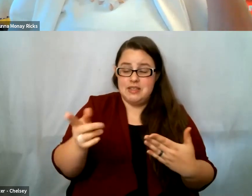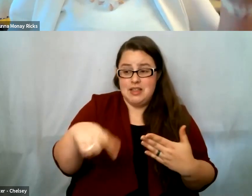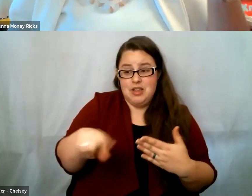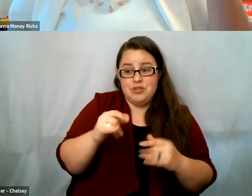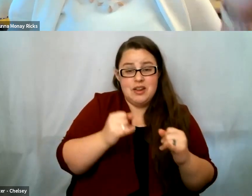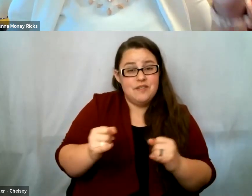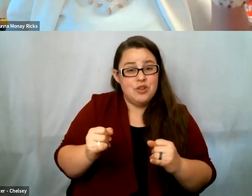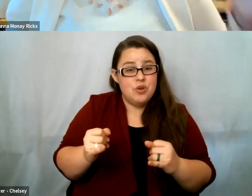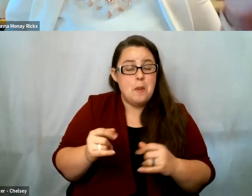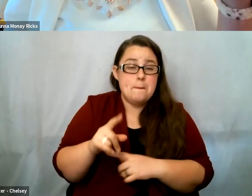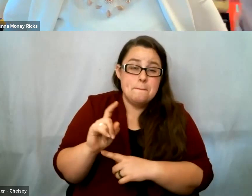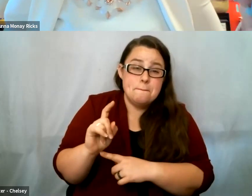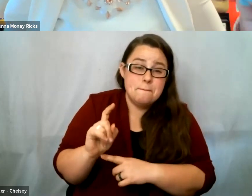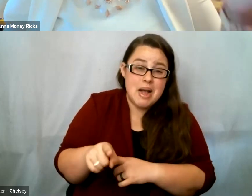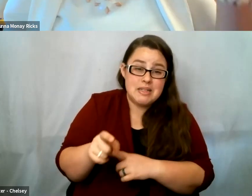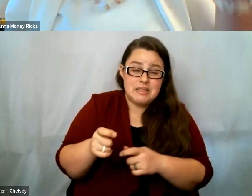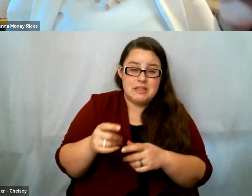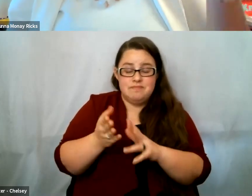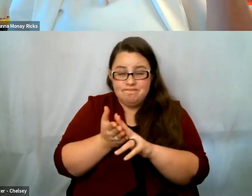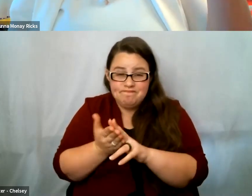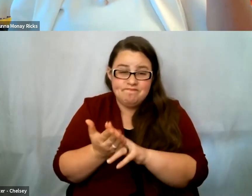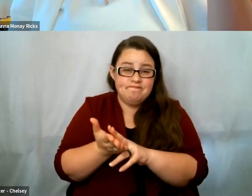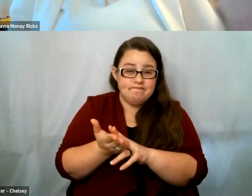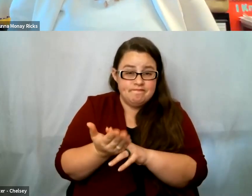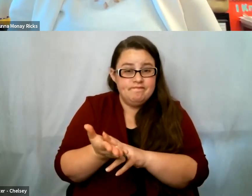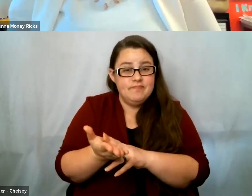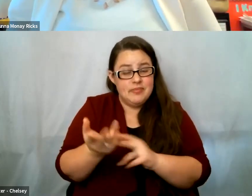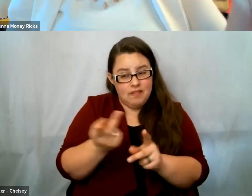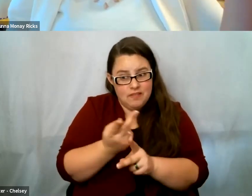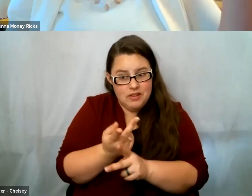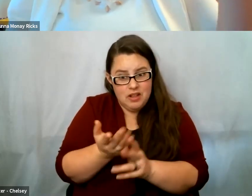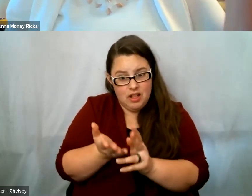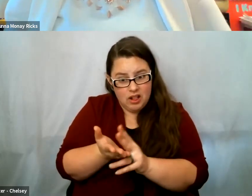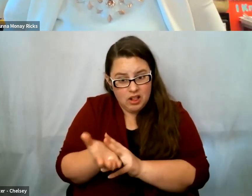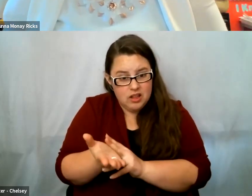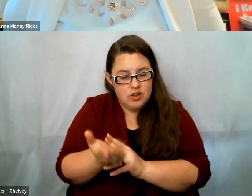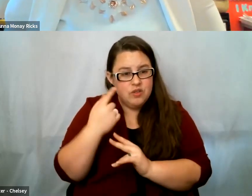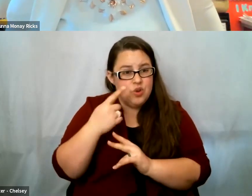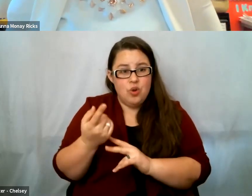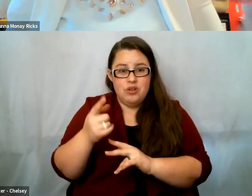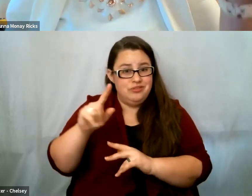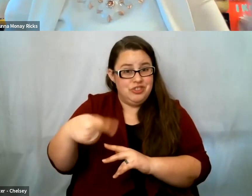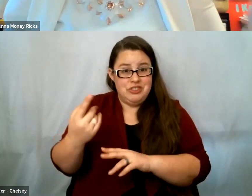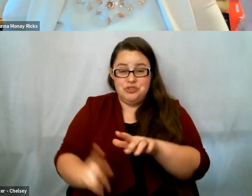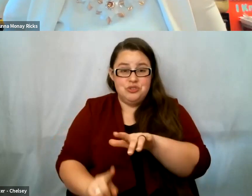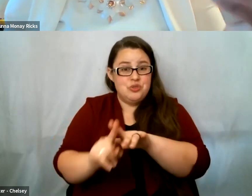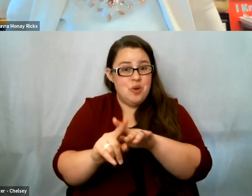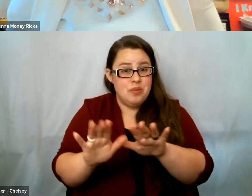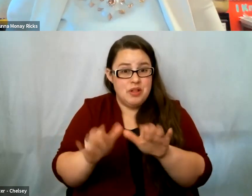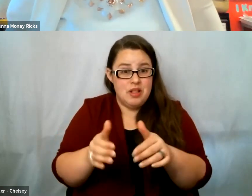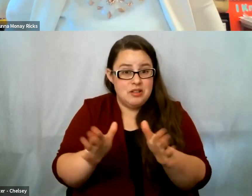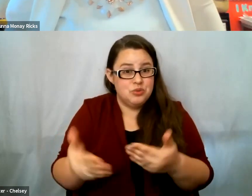individuals have to navigate in order just to sit in education, just to sit in